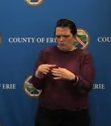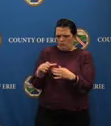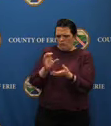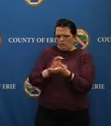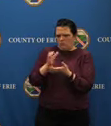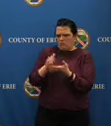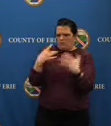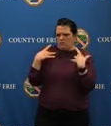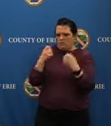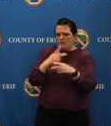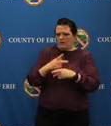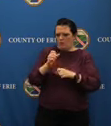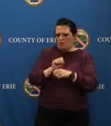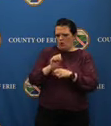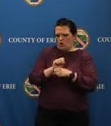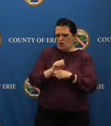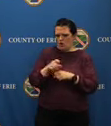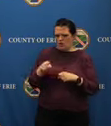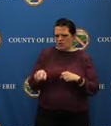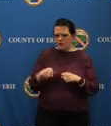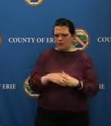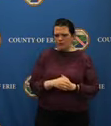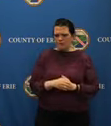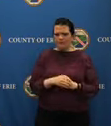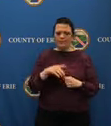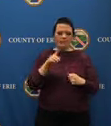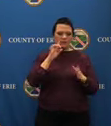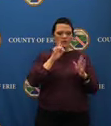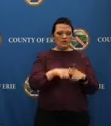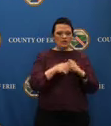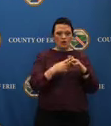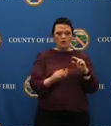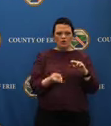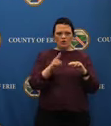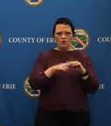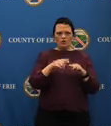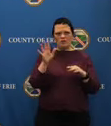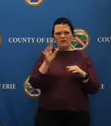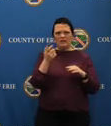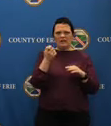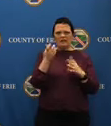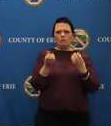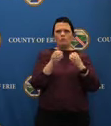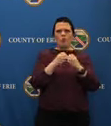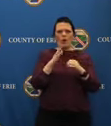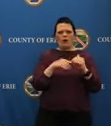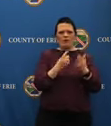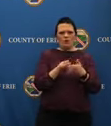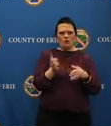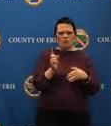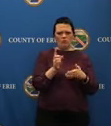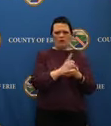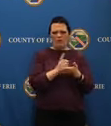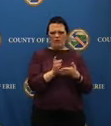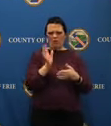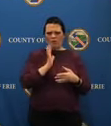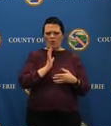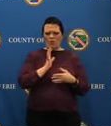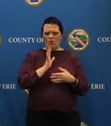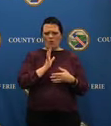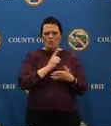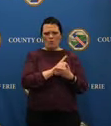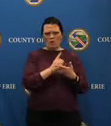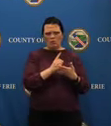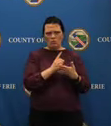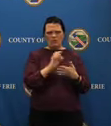were testing positive? Well, it started to increase a little over a week ago. The first week to 10 days, there was